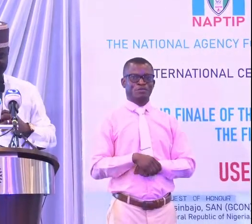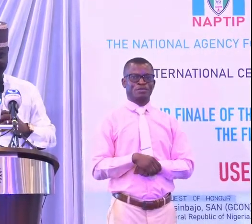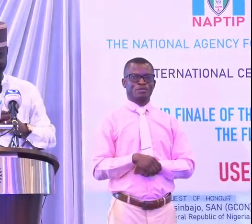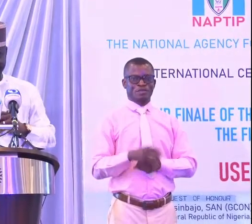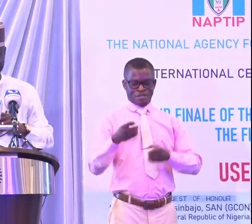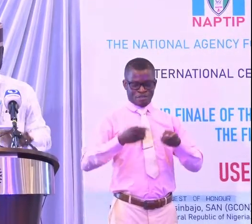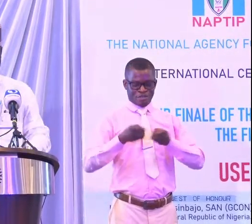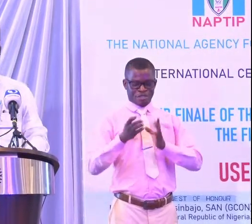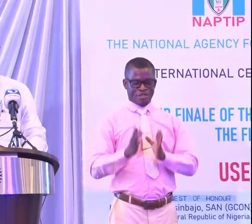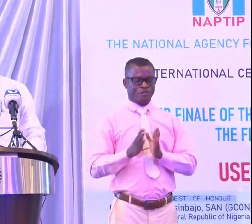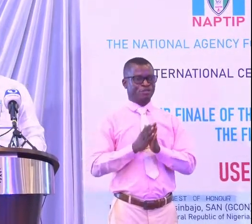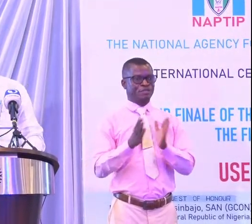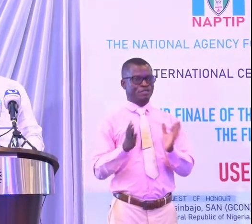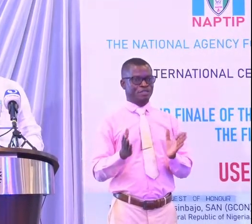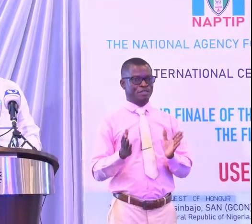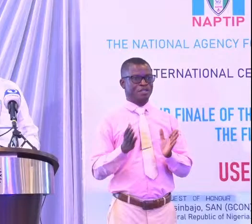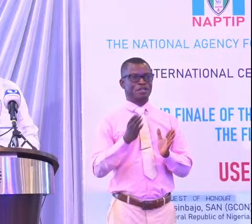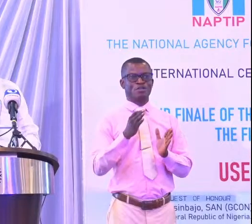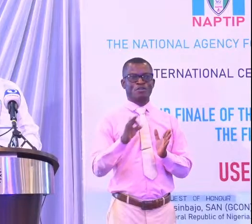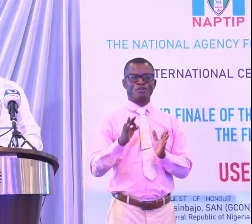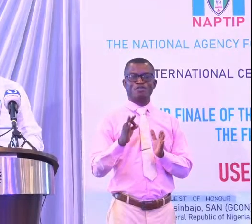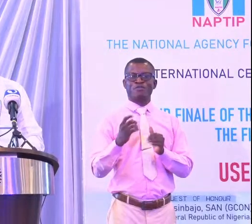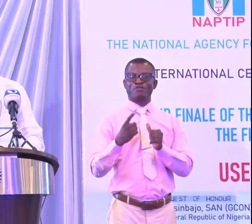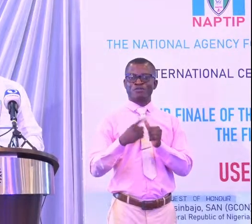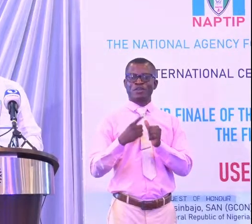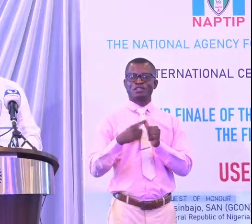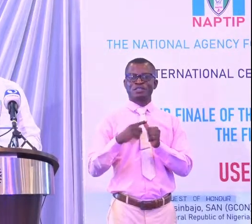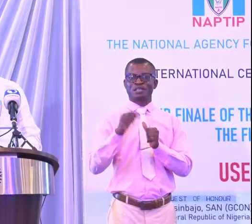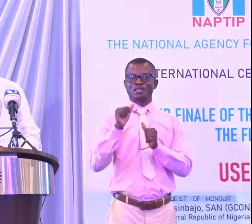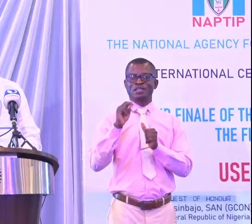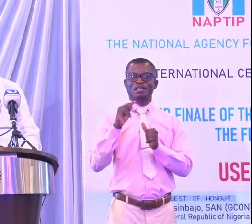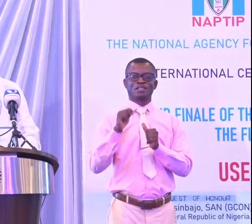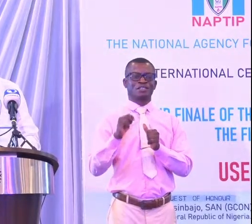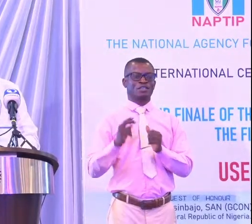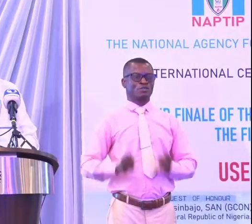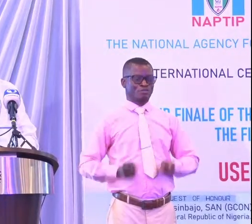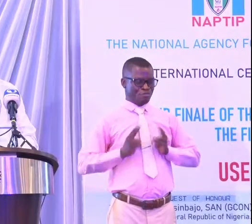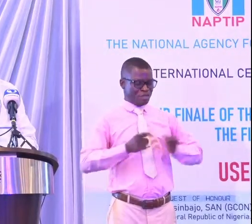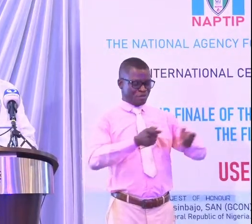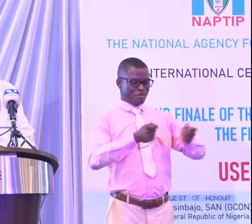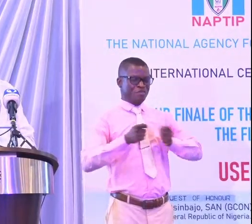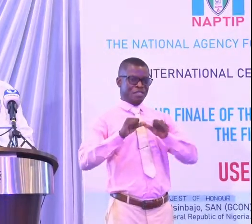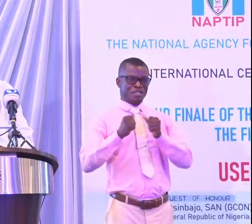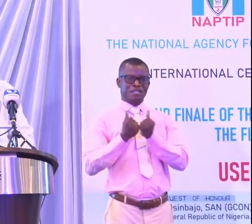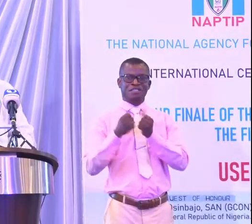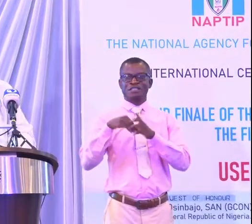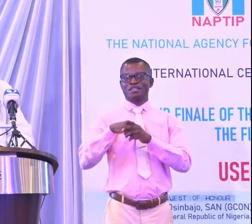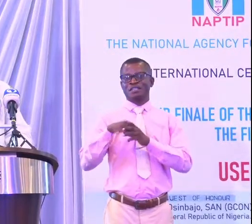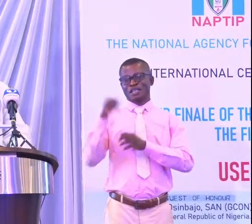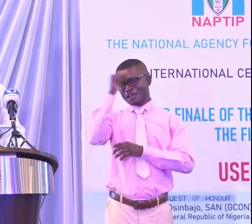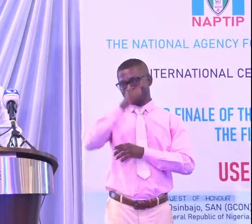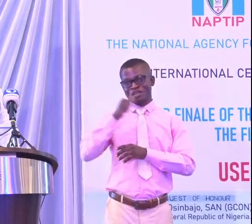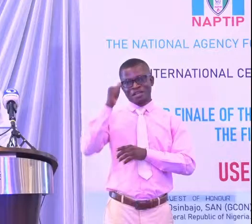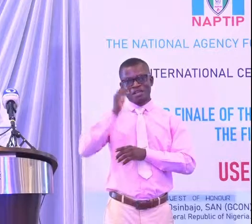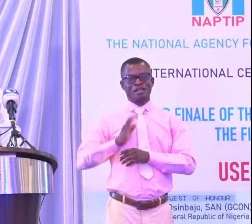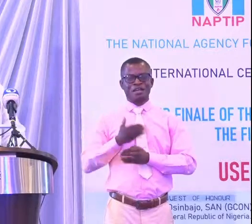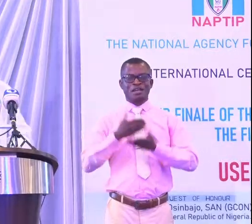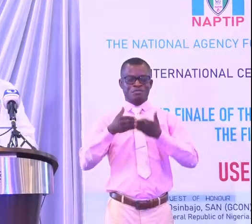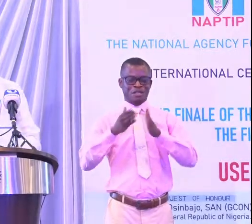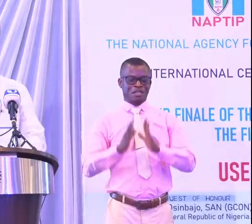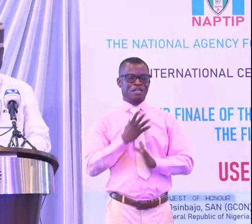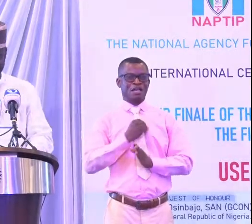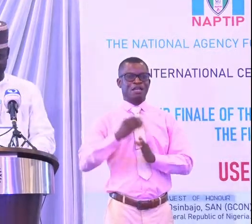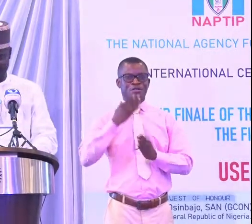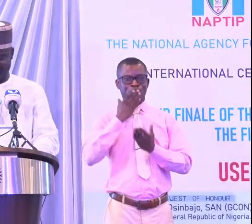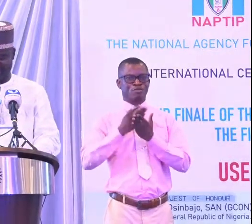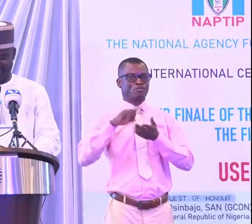Director General of the foremost anti-human trafficking agency in Africa, our leader and very good friend,